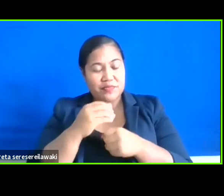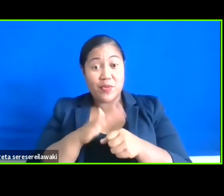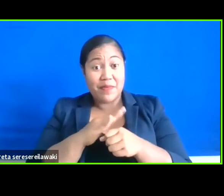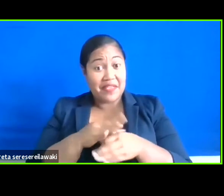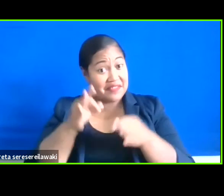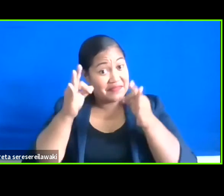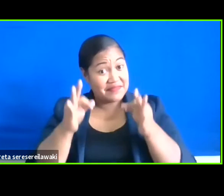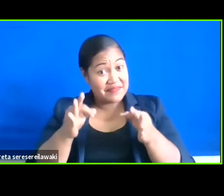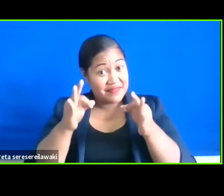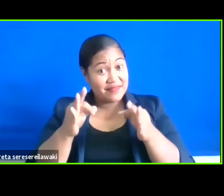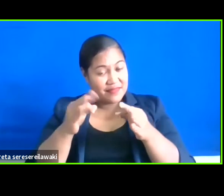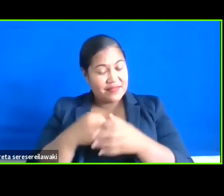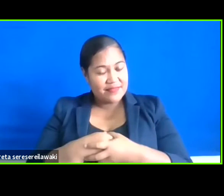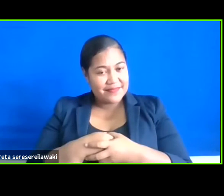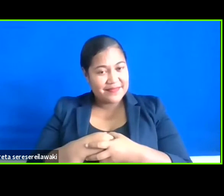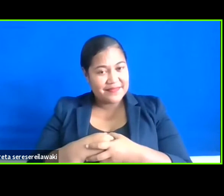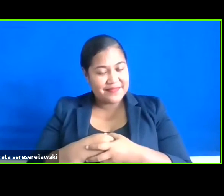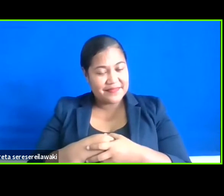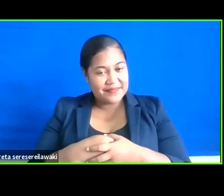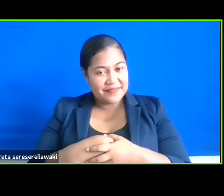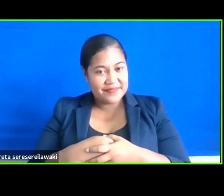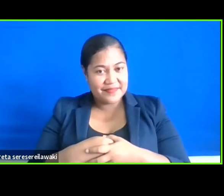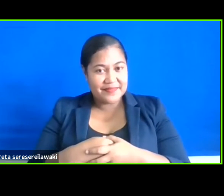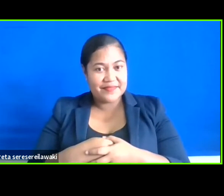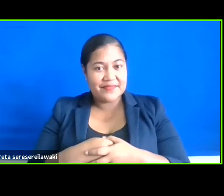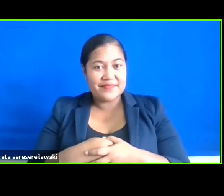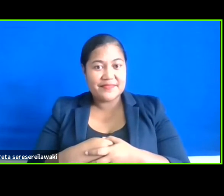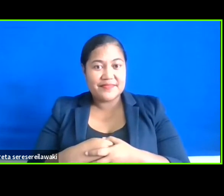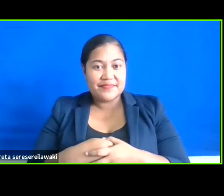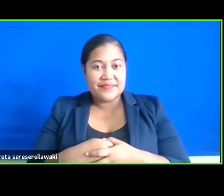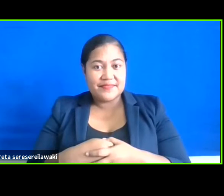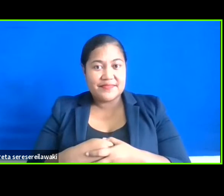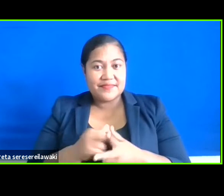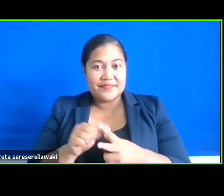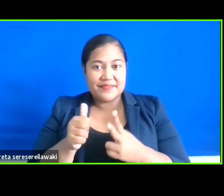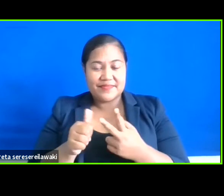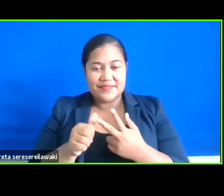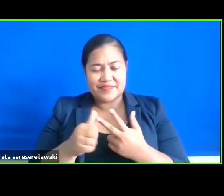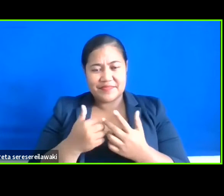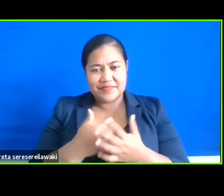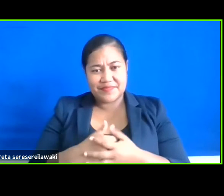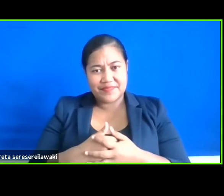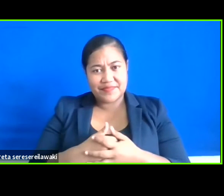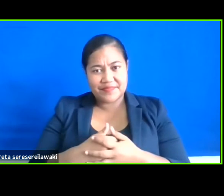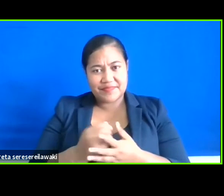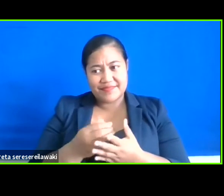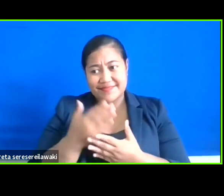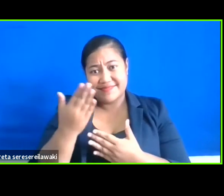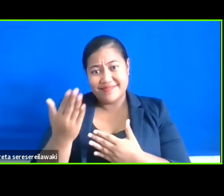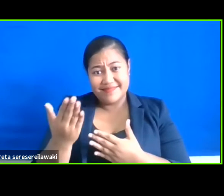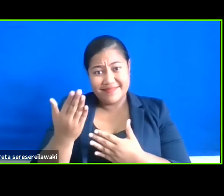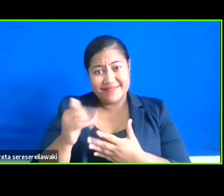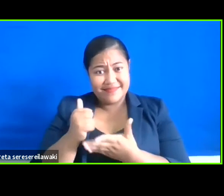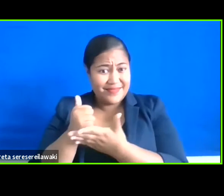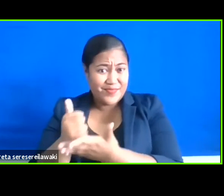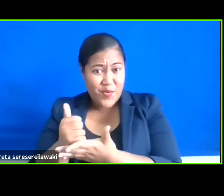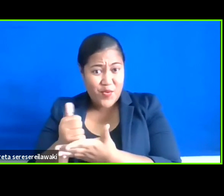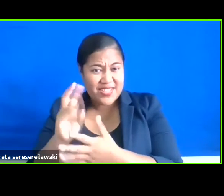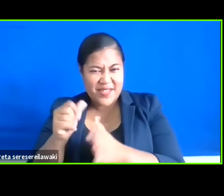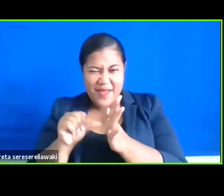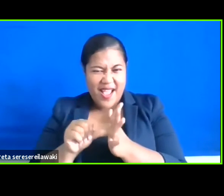makers and also put a light to some of these difficult issues. One being